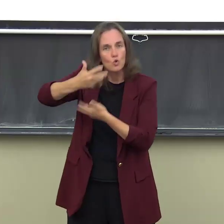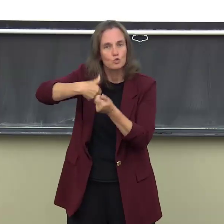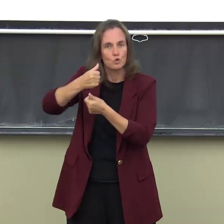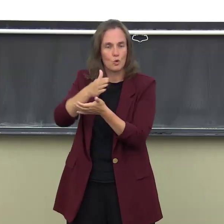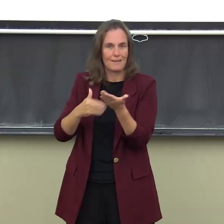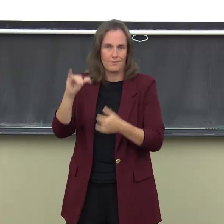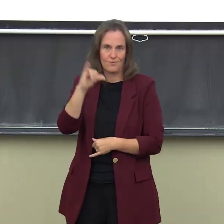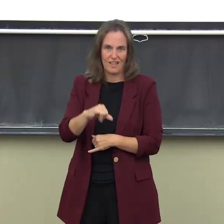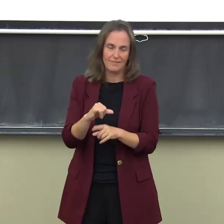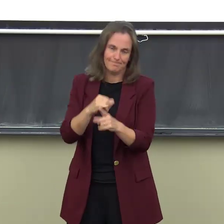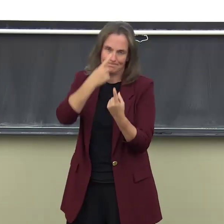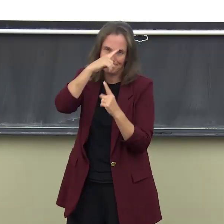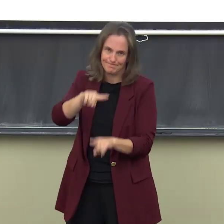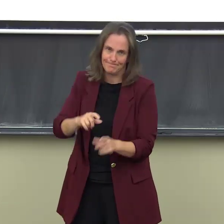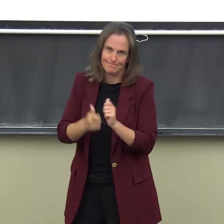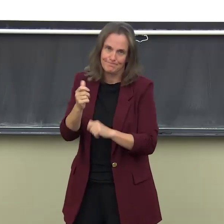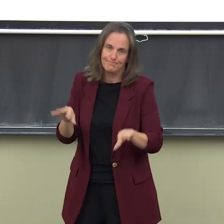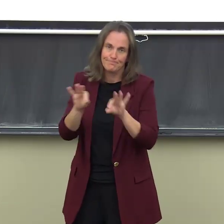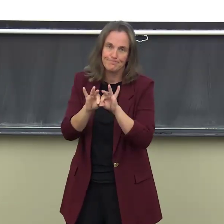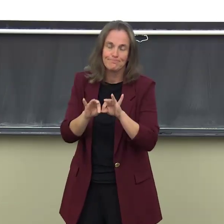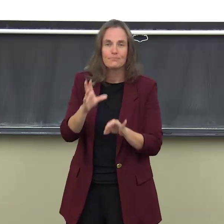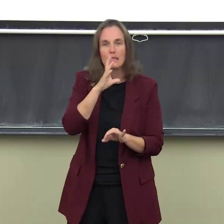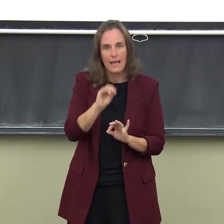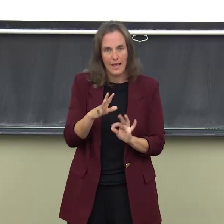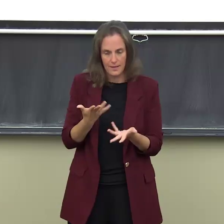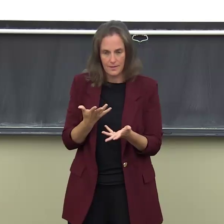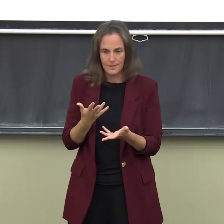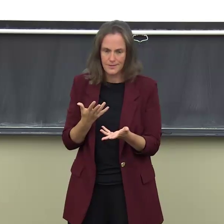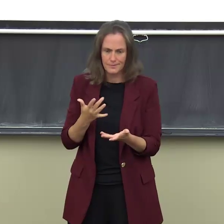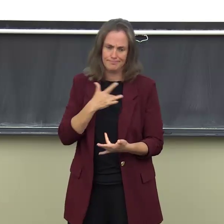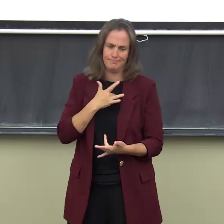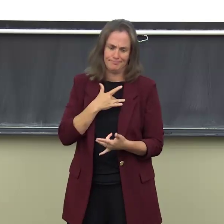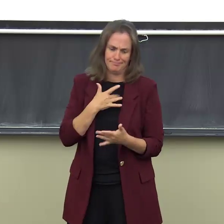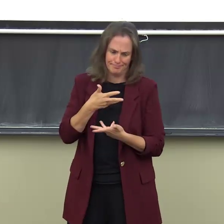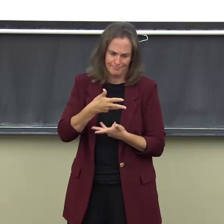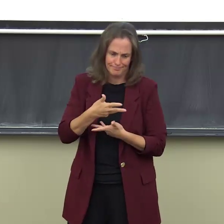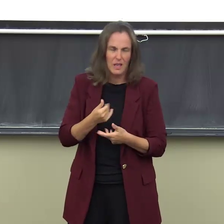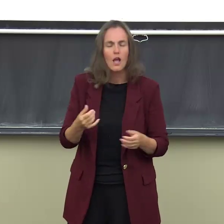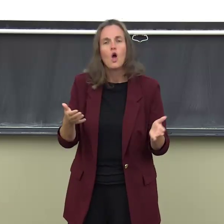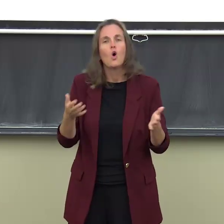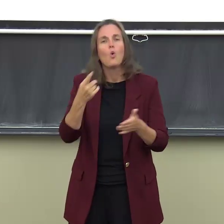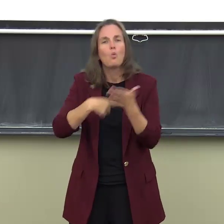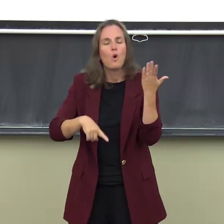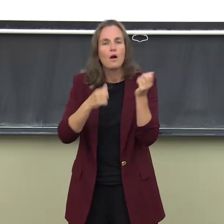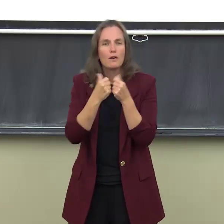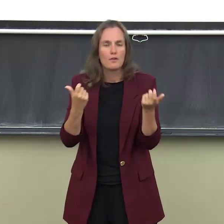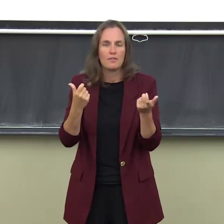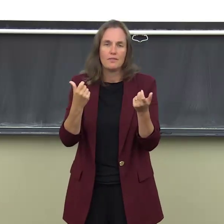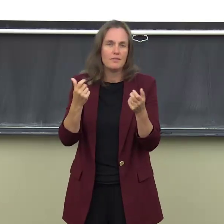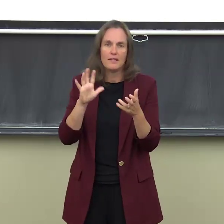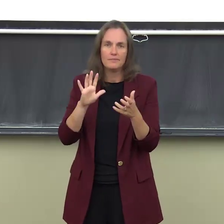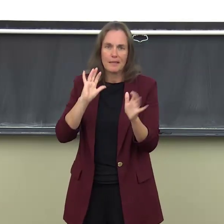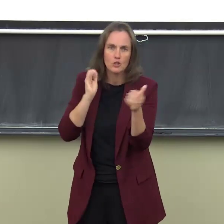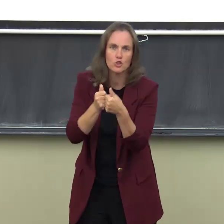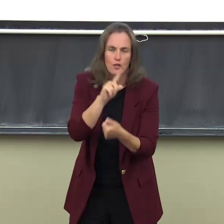agree, is probably the most important. And resonating more and more with me is, what are the sand in the gear questions that we can arm people with to